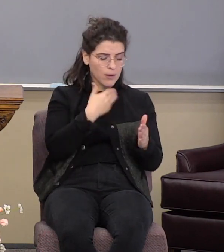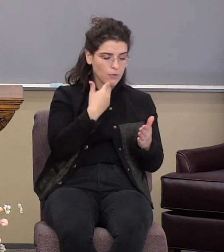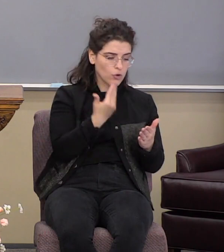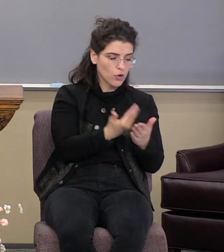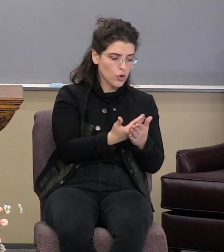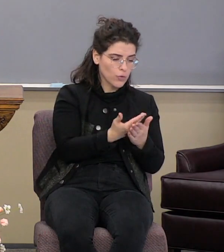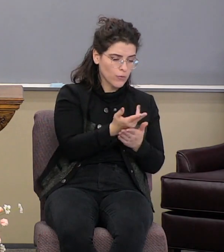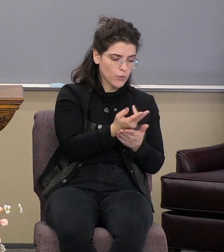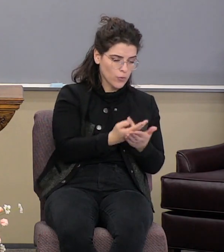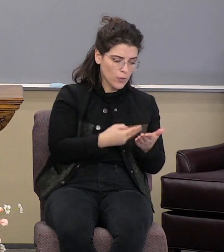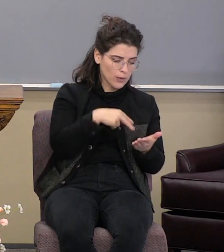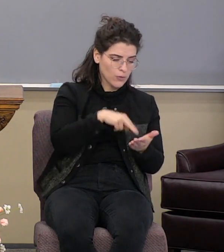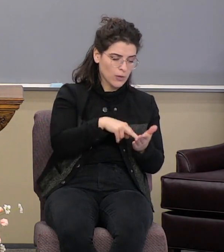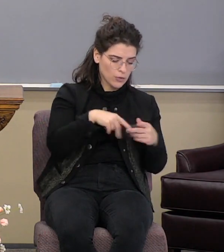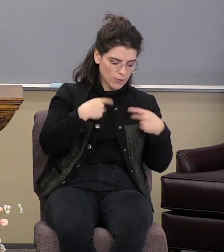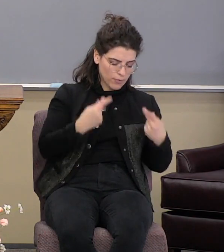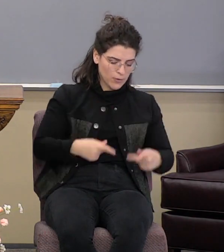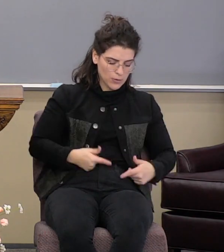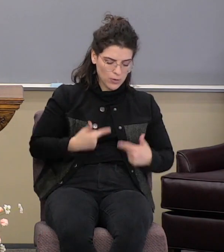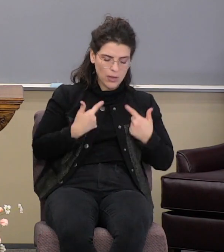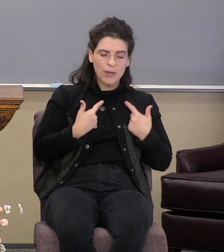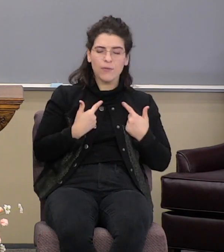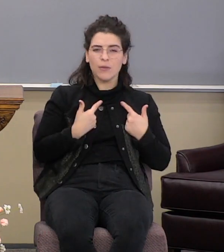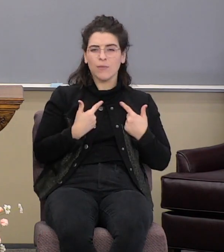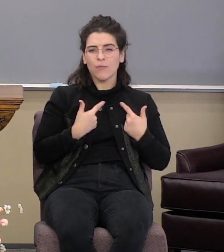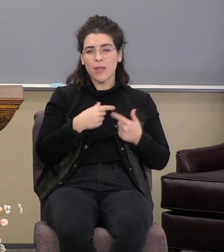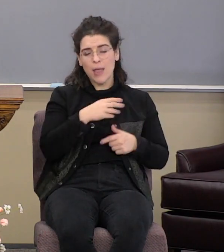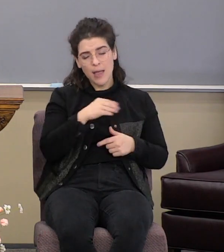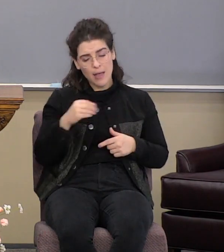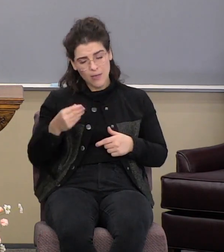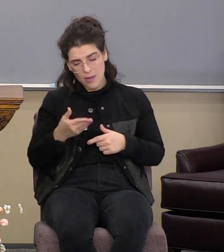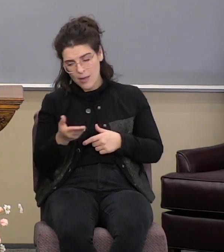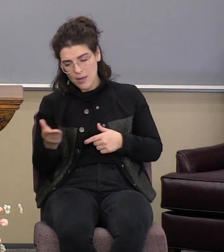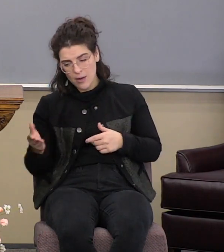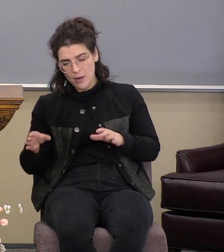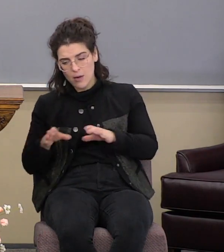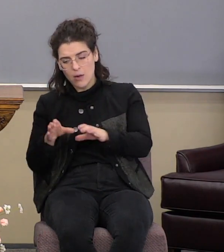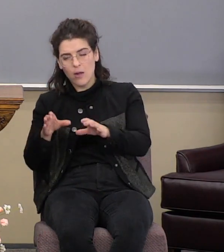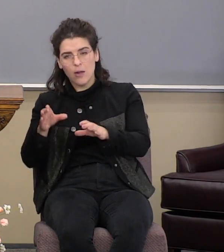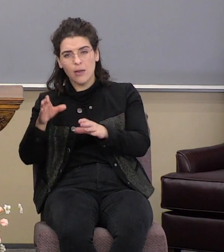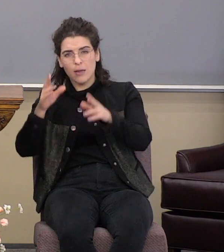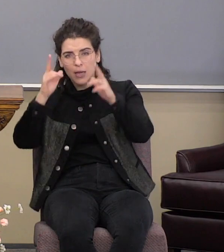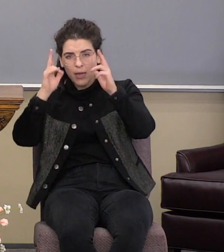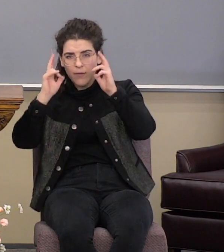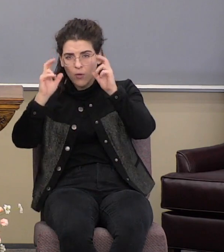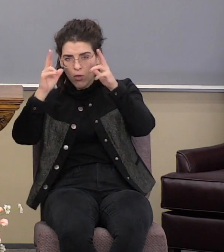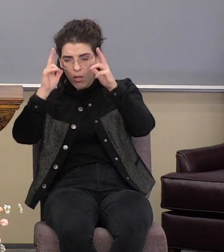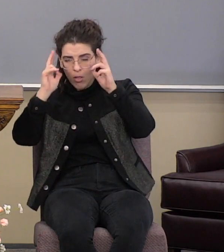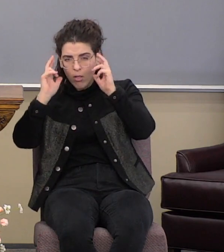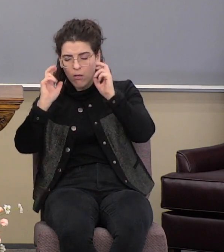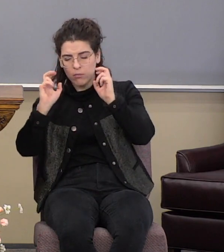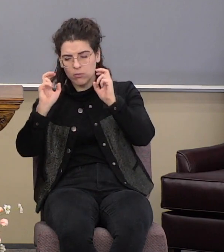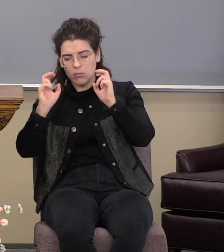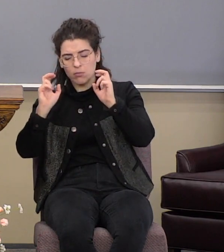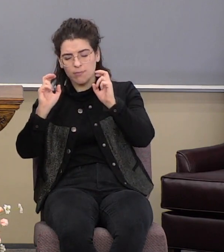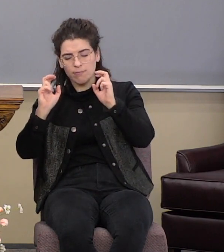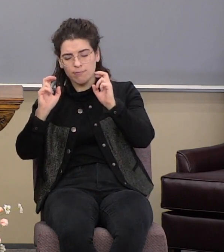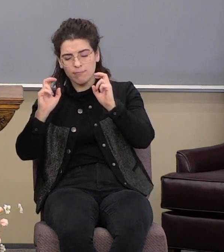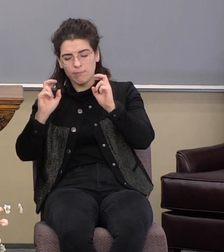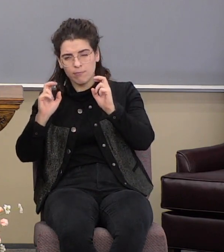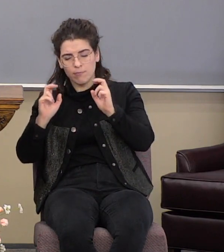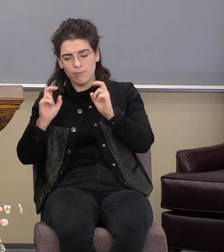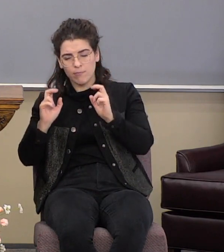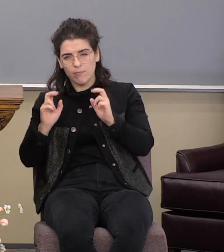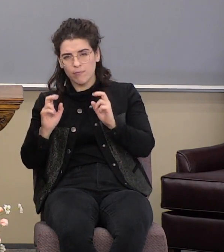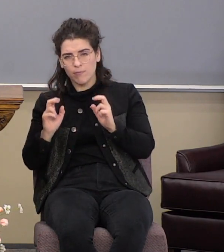life, physical life, bodily resurrection, and they that have done evil unto